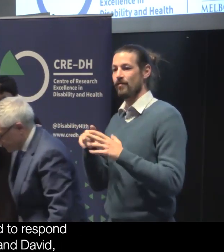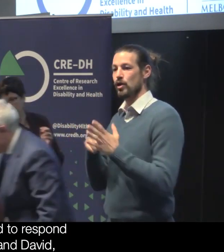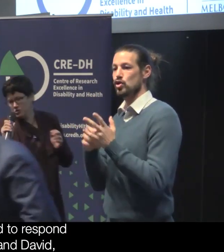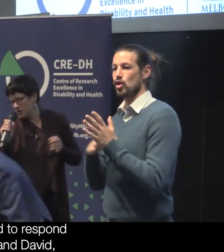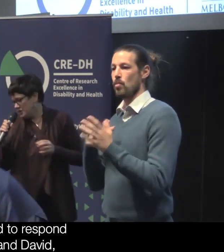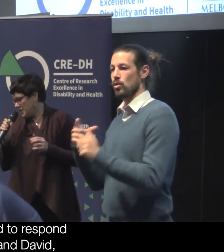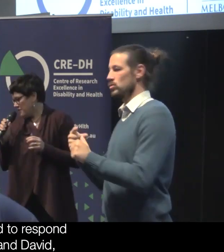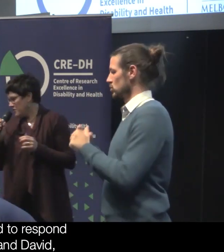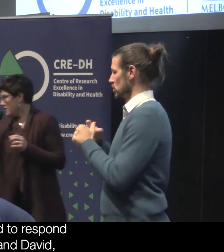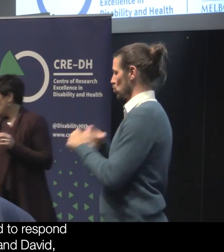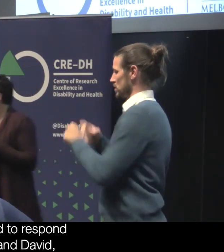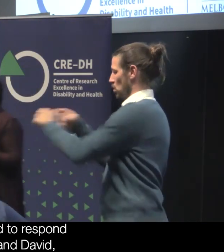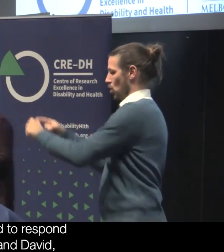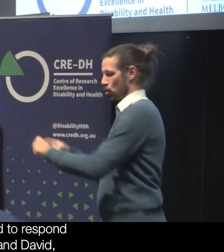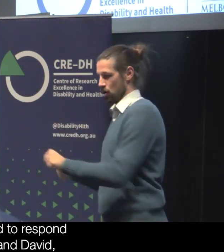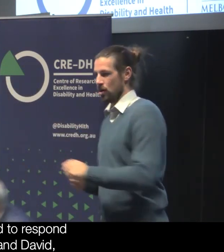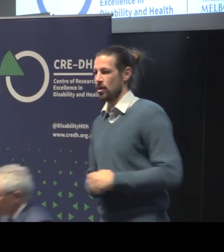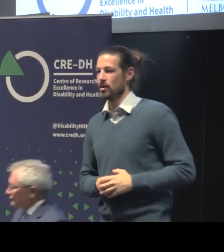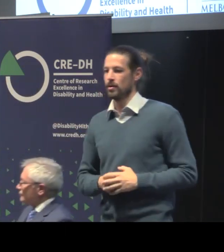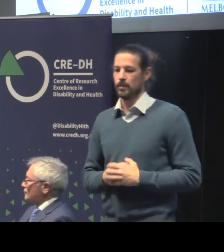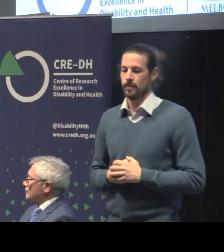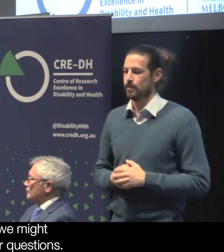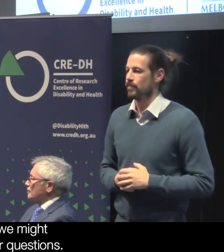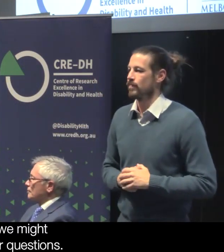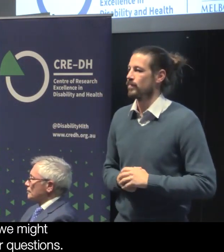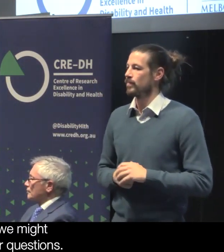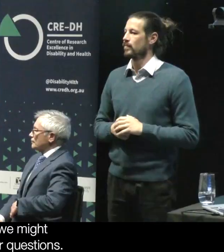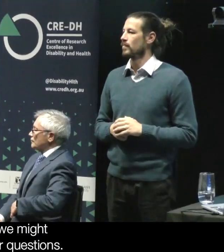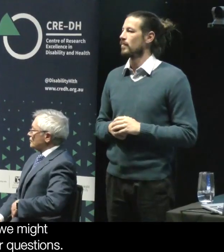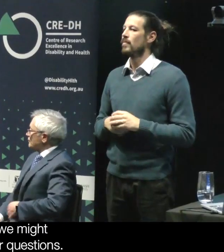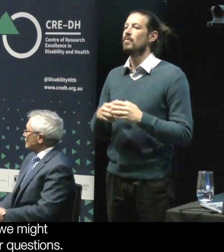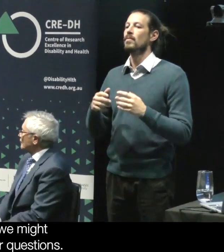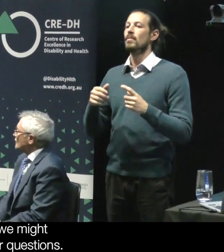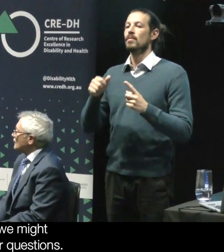to George and David, and then we might